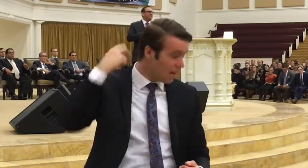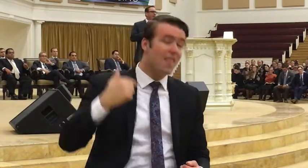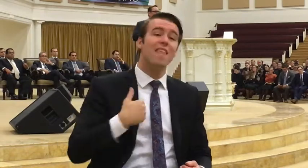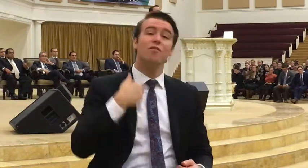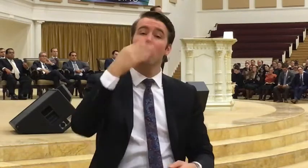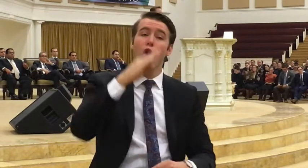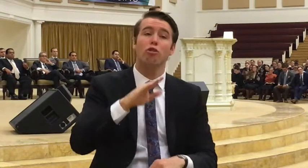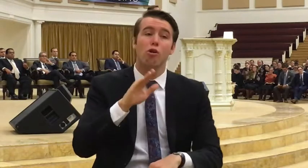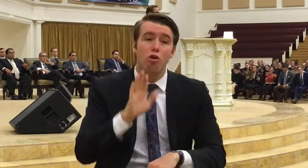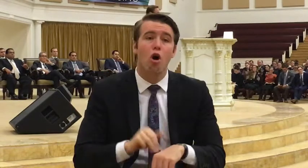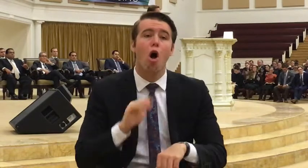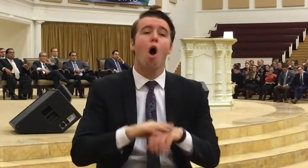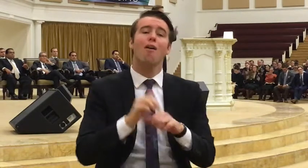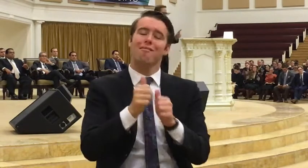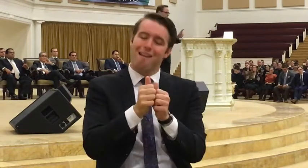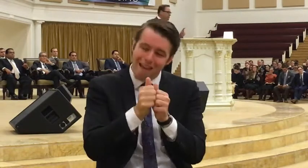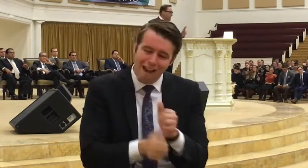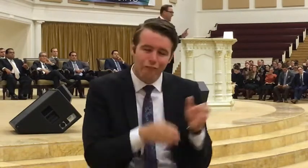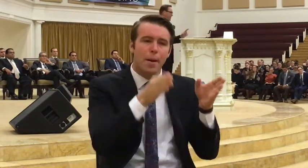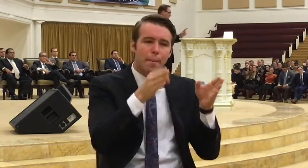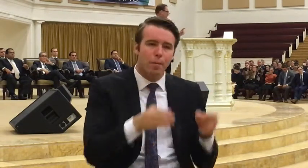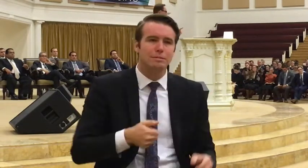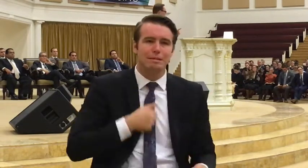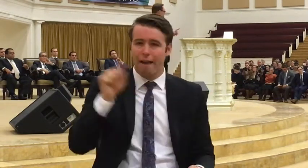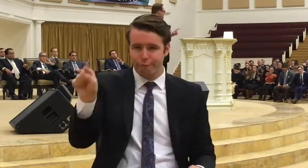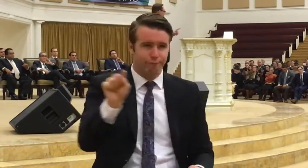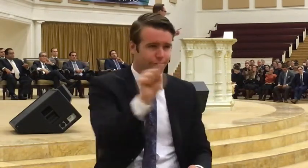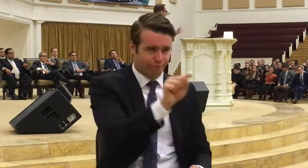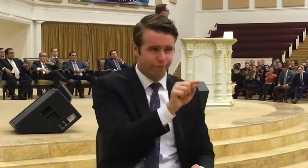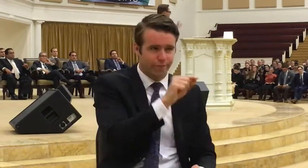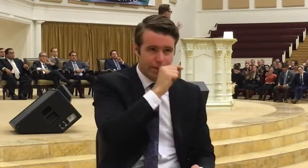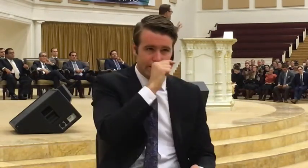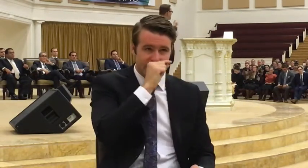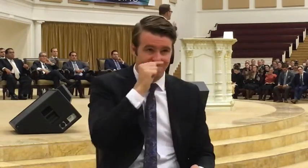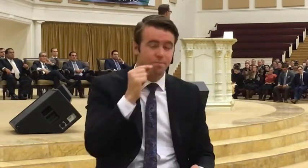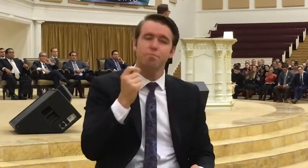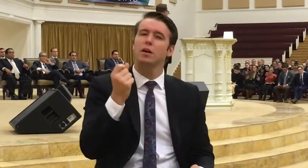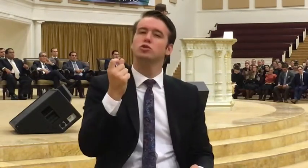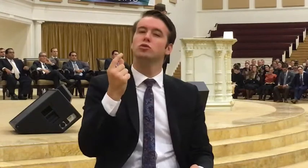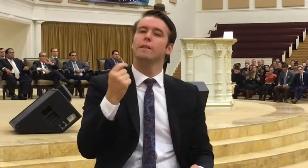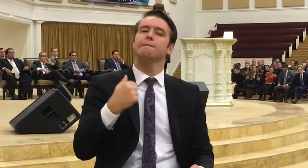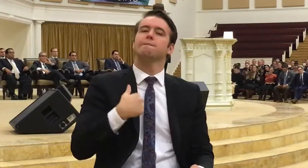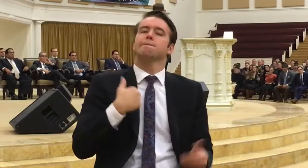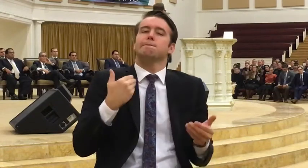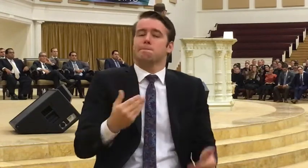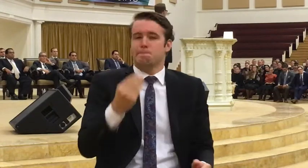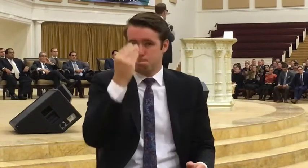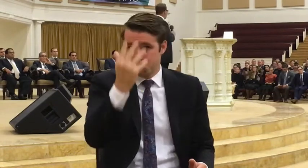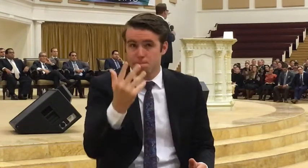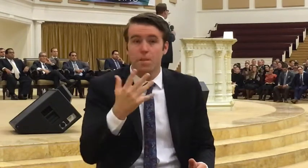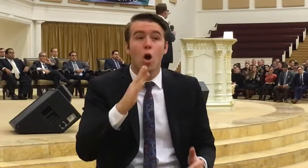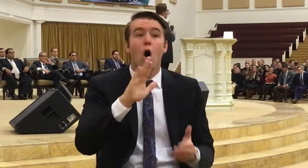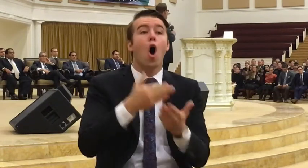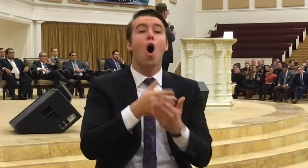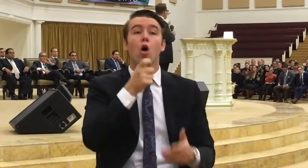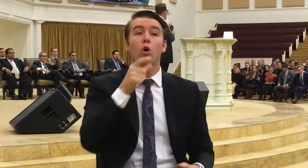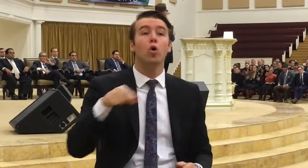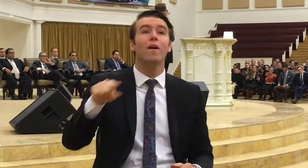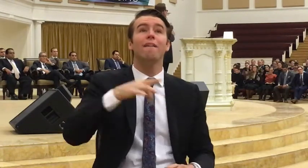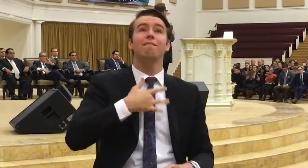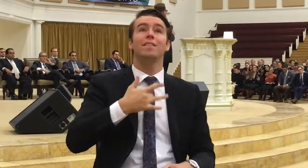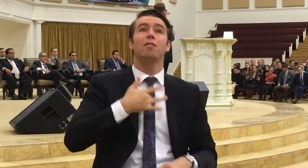Call of God on every individual life. Now, just for the man, I want all of those that